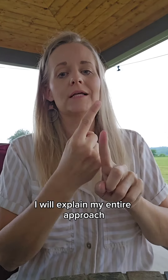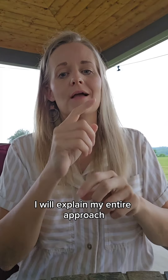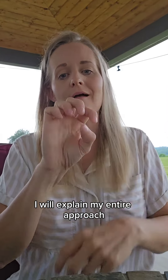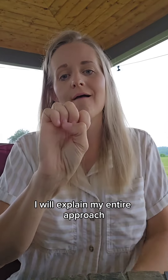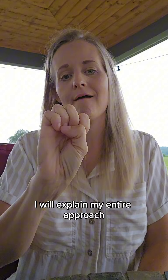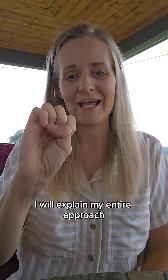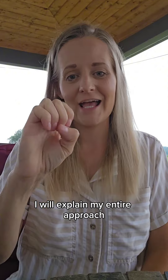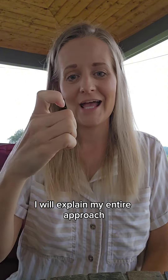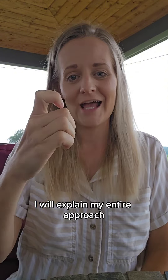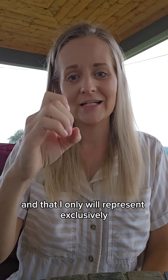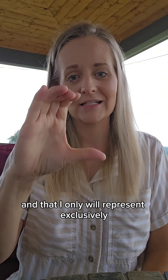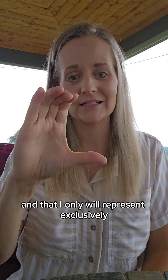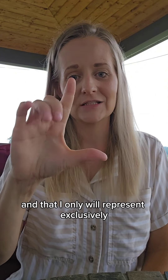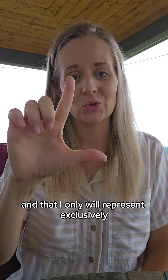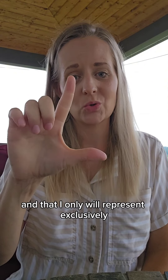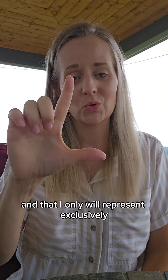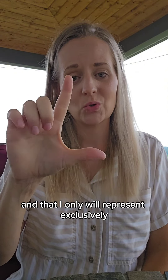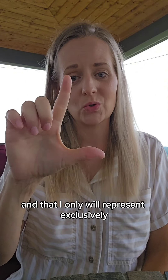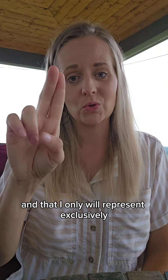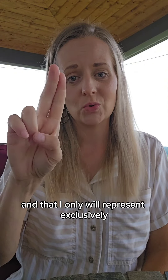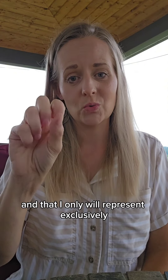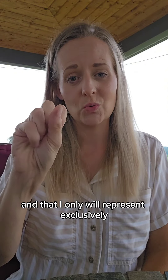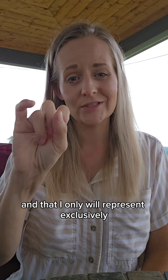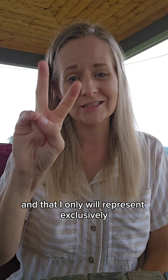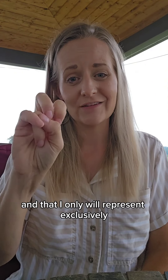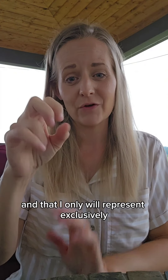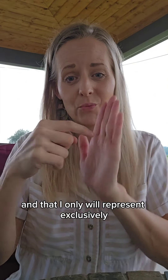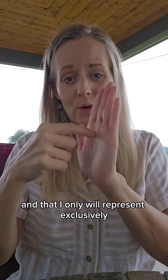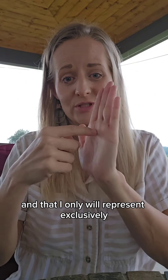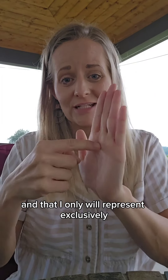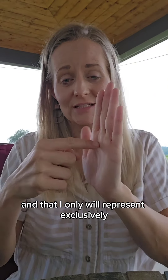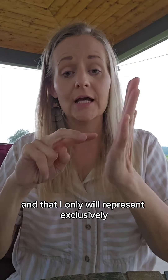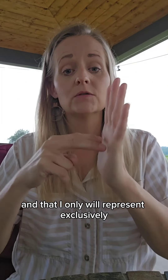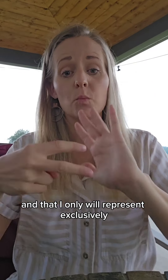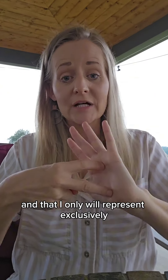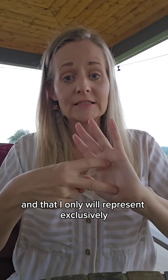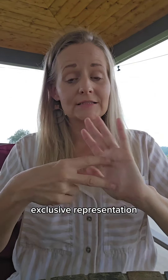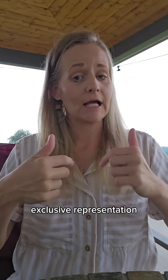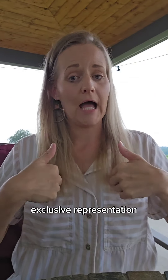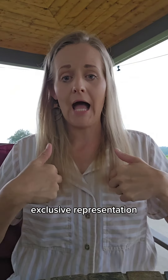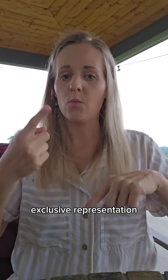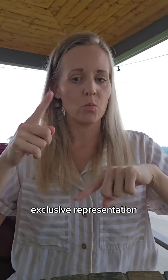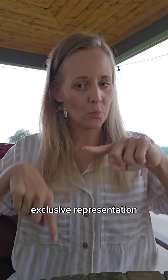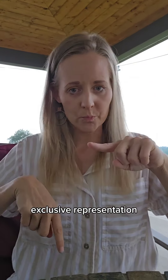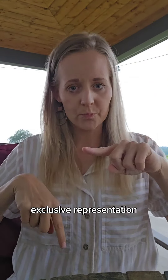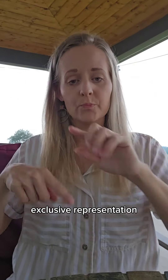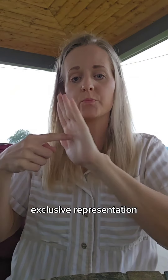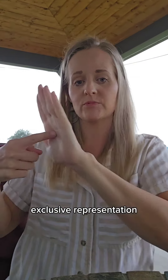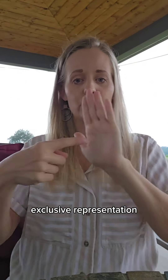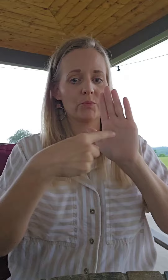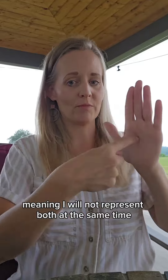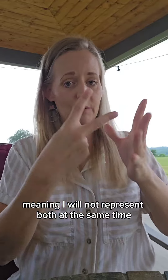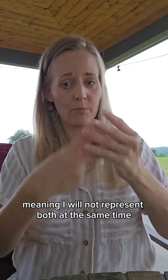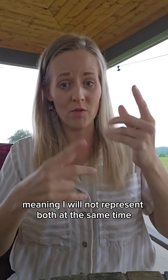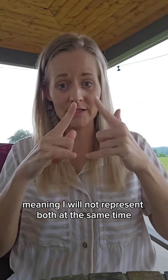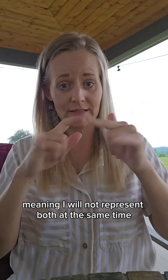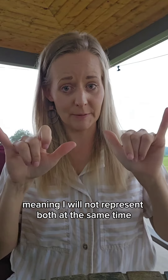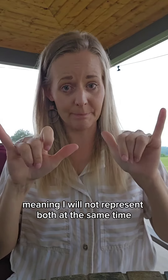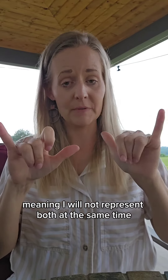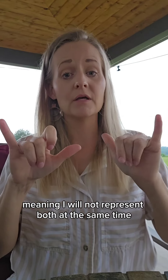entire approach and that I only will represent exclusive representation, meaning I will not